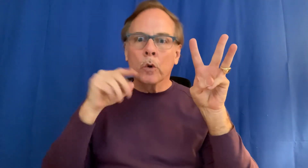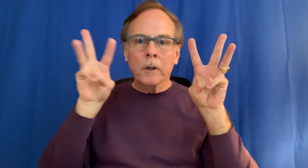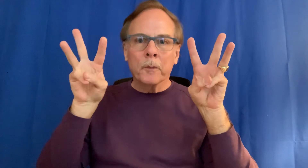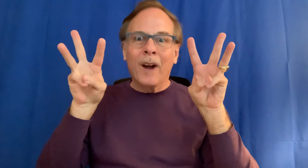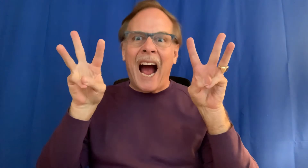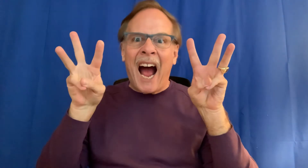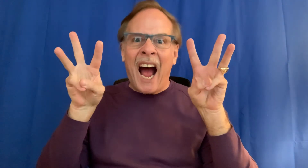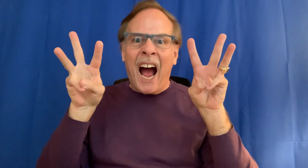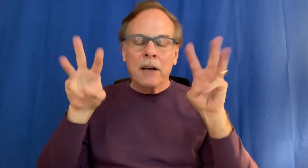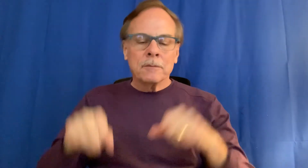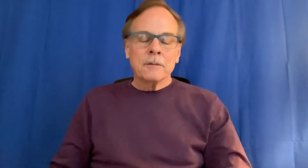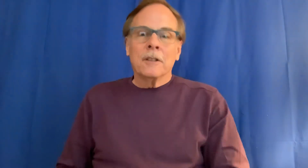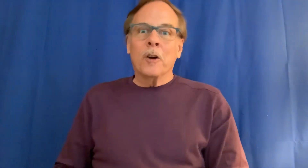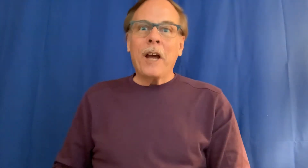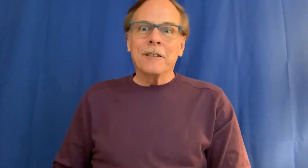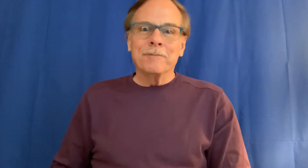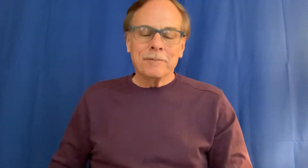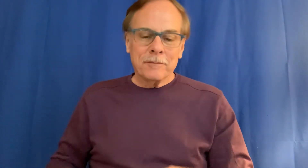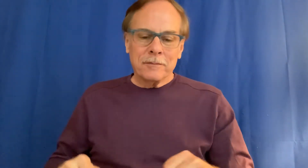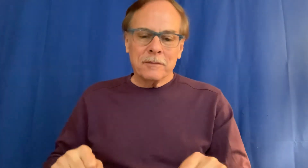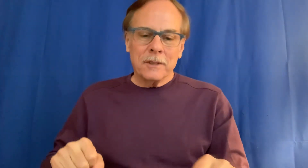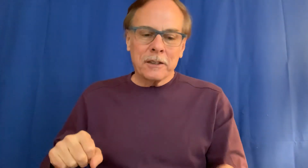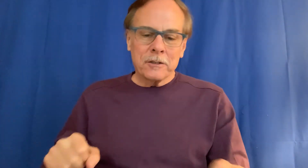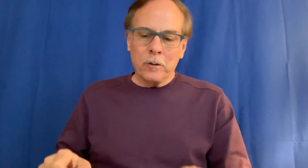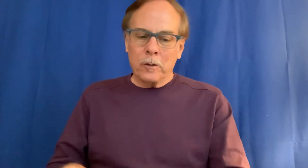W-O-W. Okay, next up